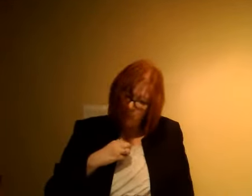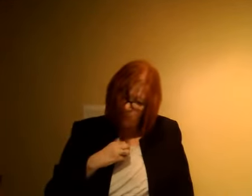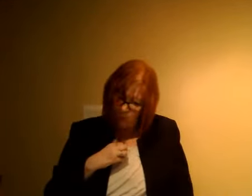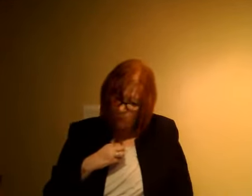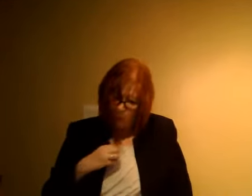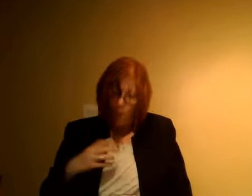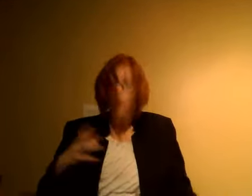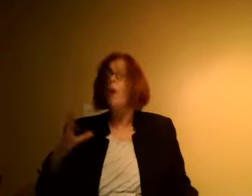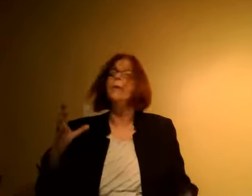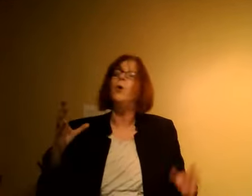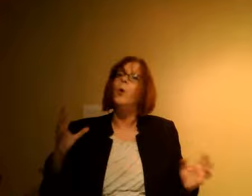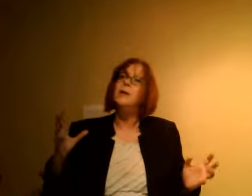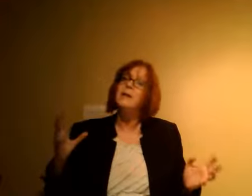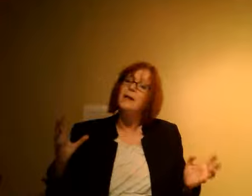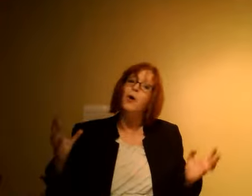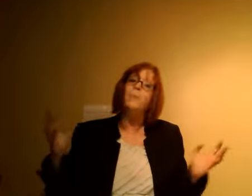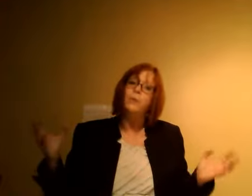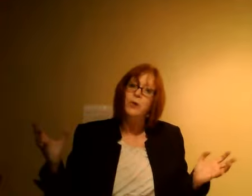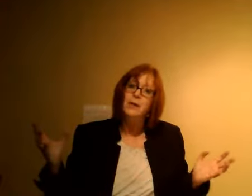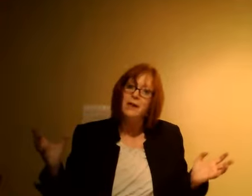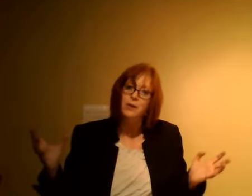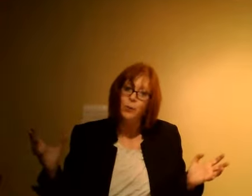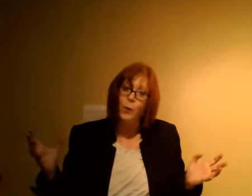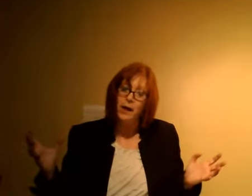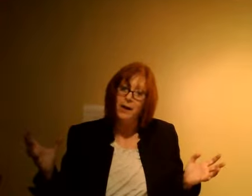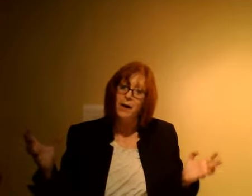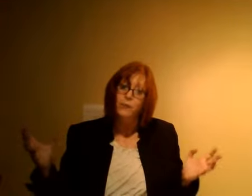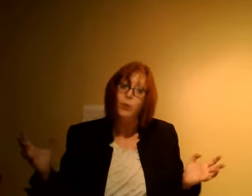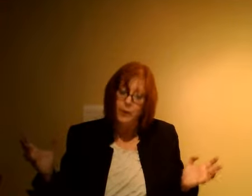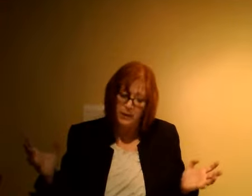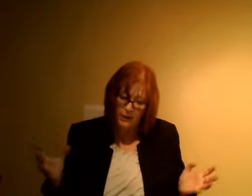of view or because that's our predestined way of doing things.